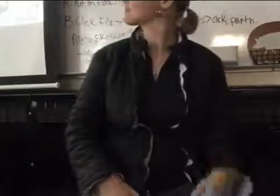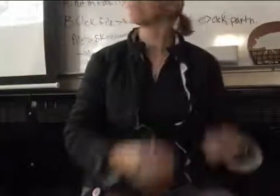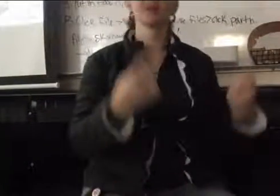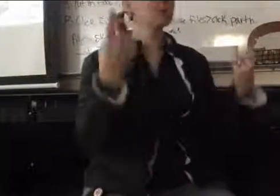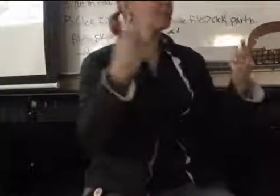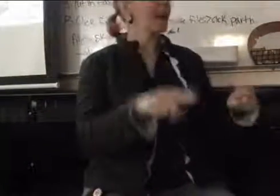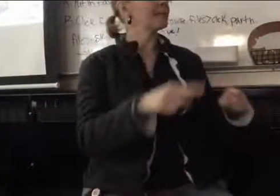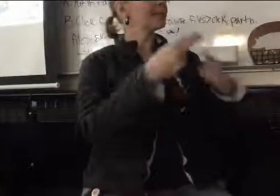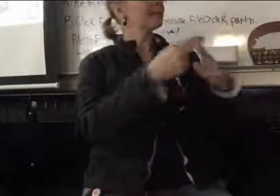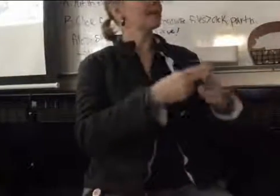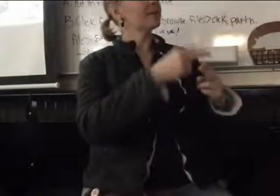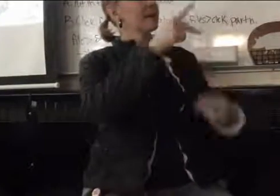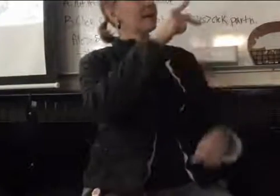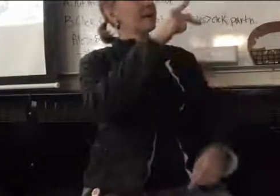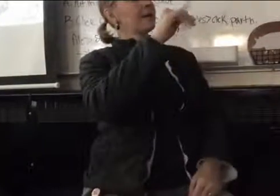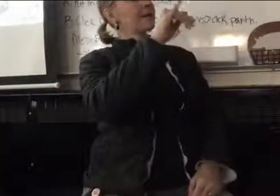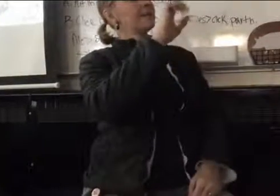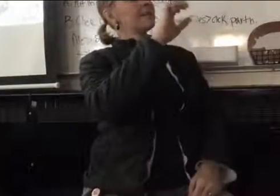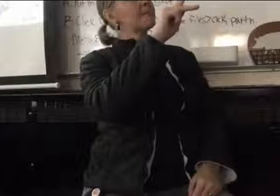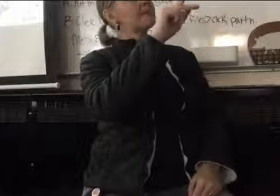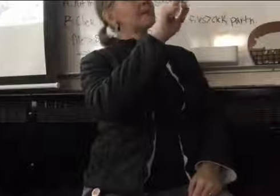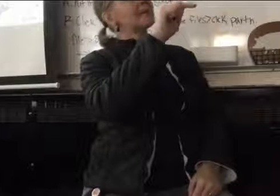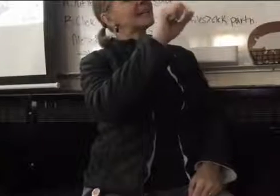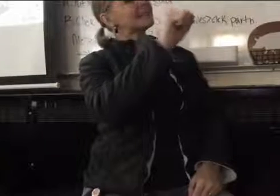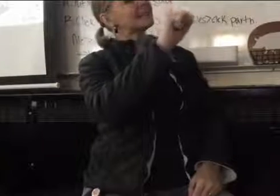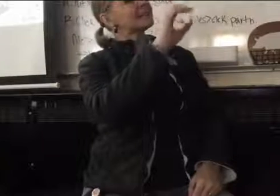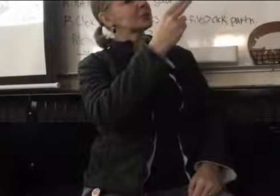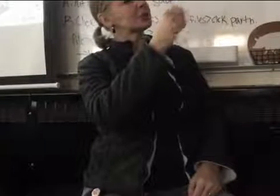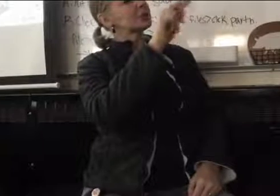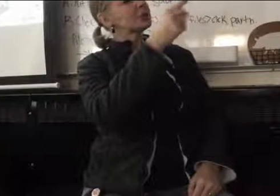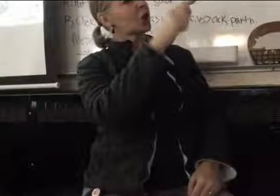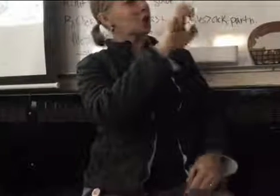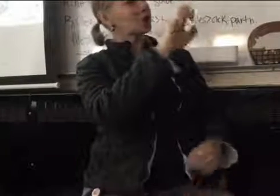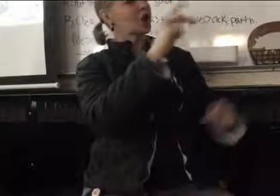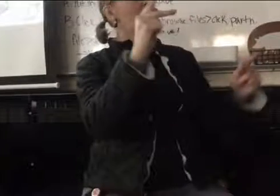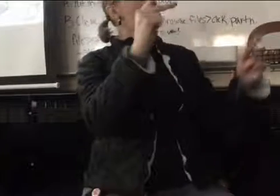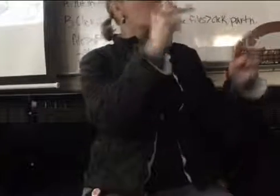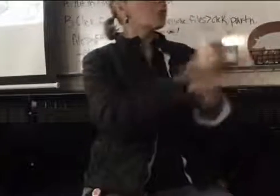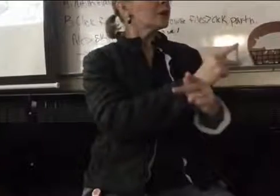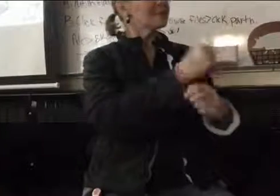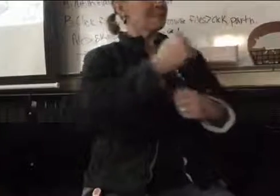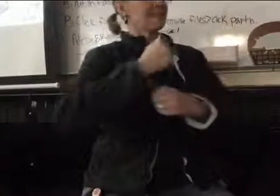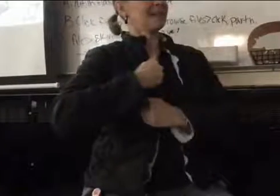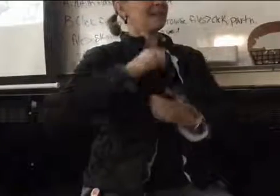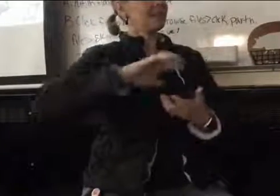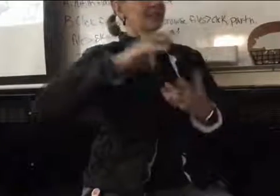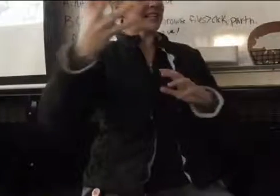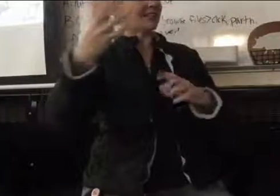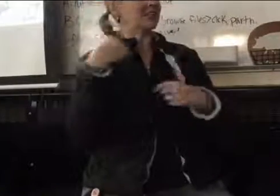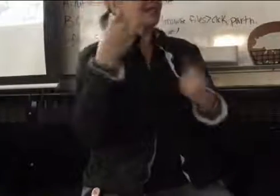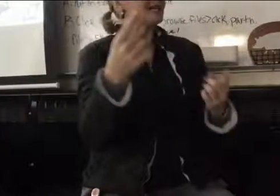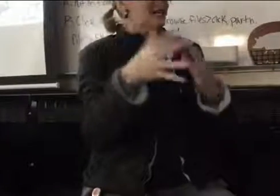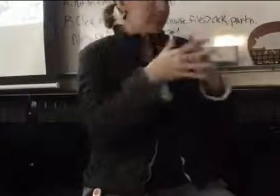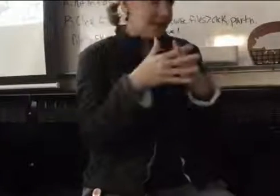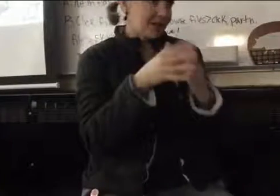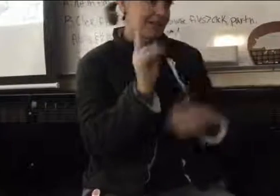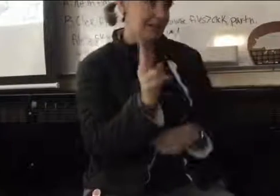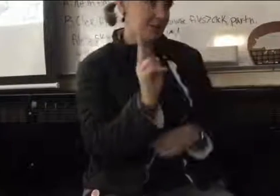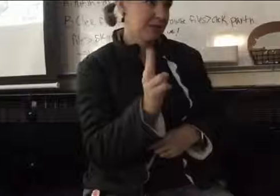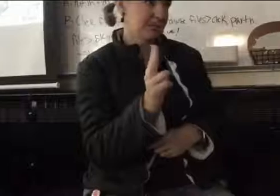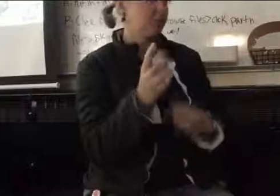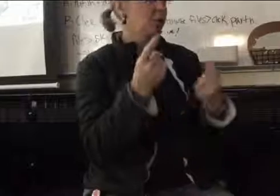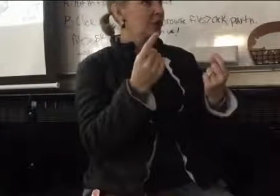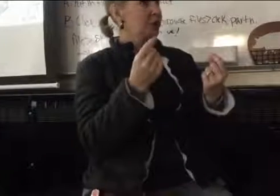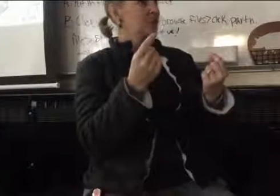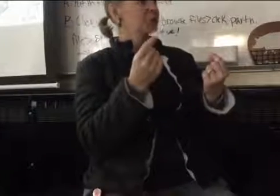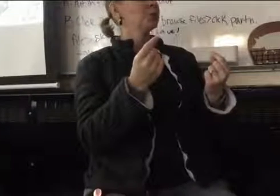is what is known as Pickett's Charge, which becomes probably one of the worst military disasters in American history. Basically, here's what they're going to do.